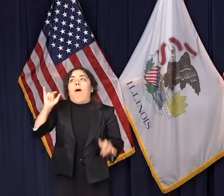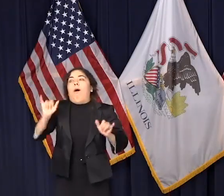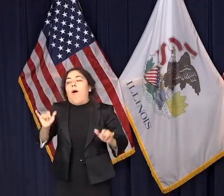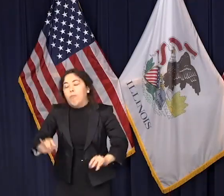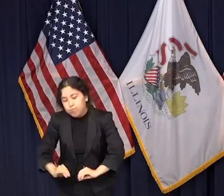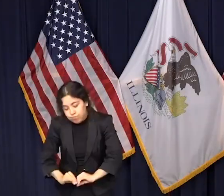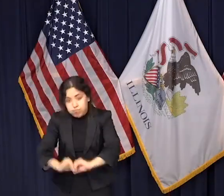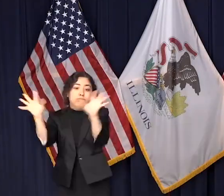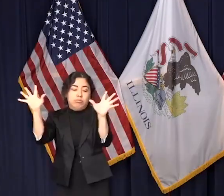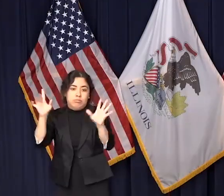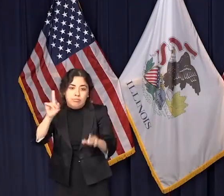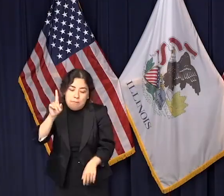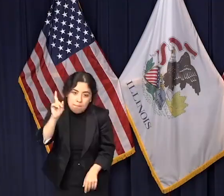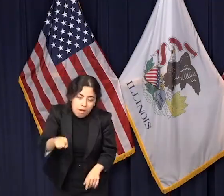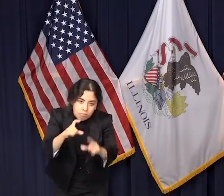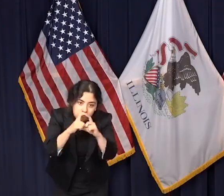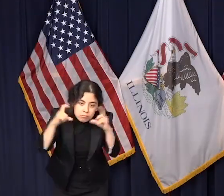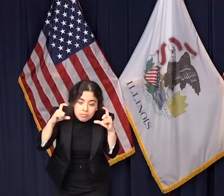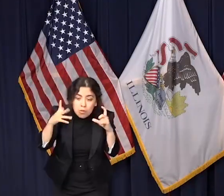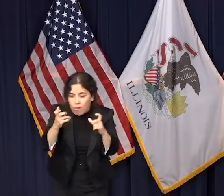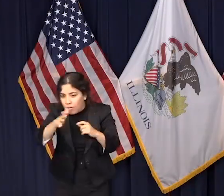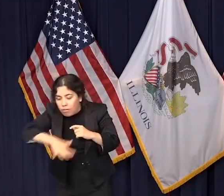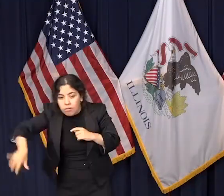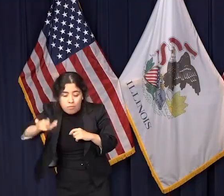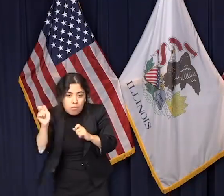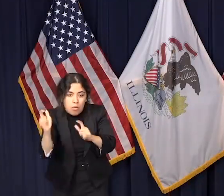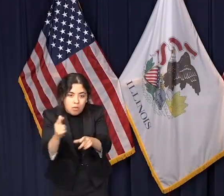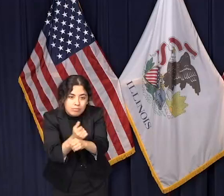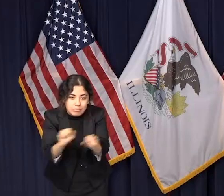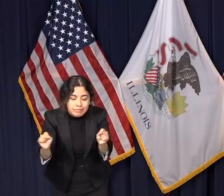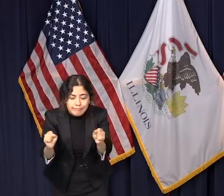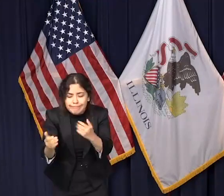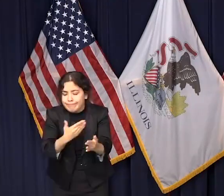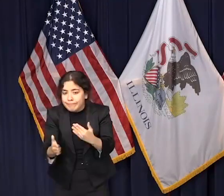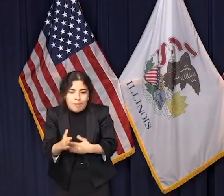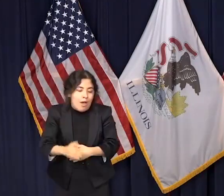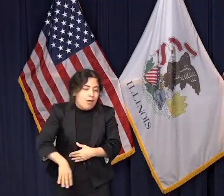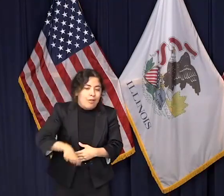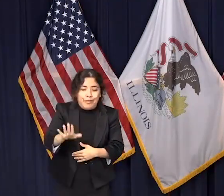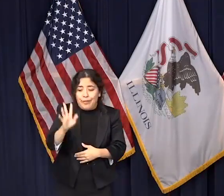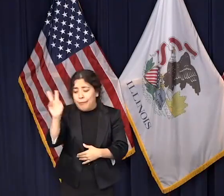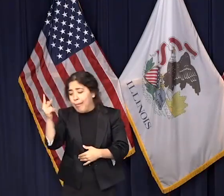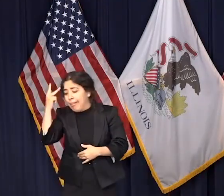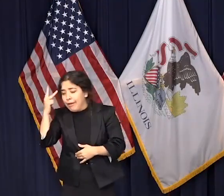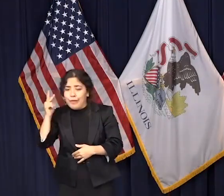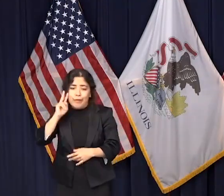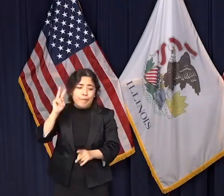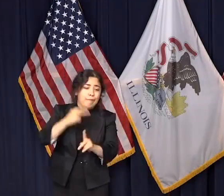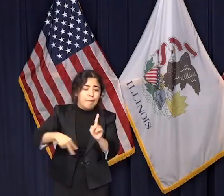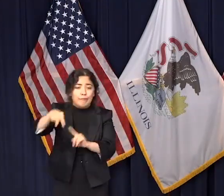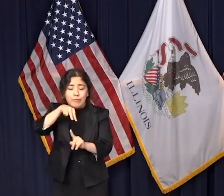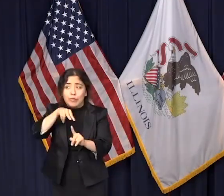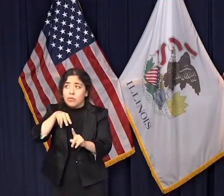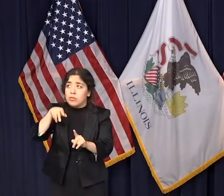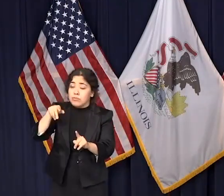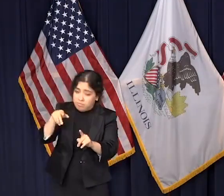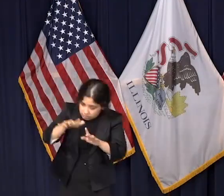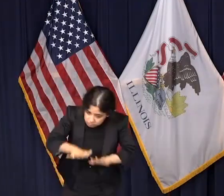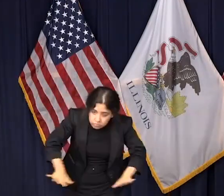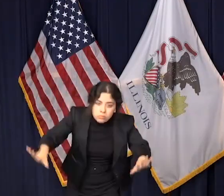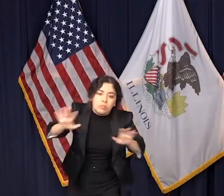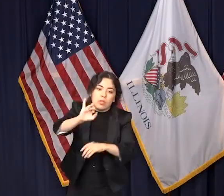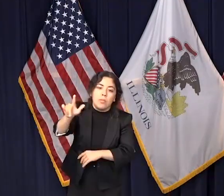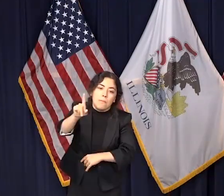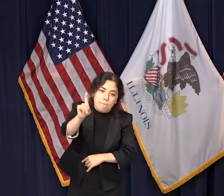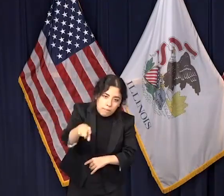everybody safe. I don't care what their politics are. Everybody in Illinois, I want them to wear a mask. And if the president comes out in favor of